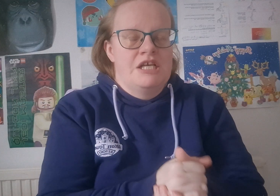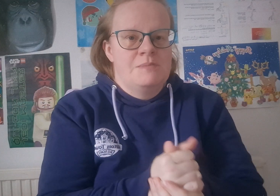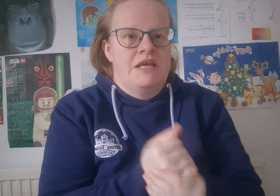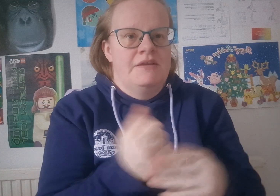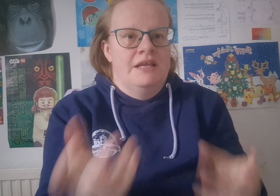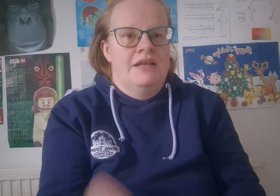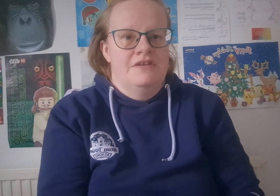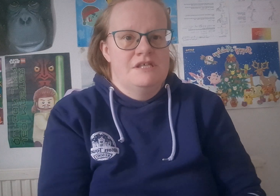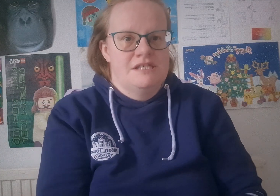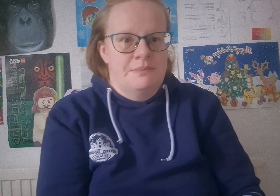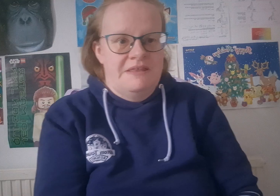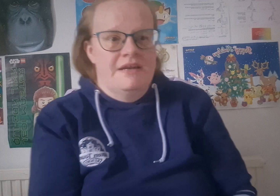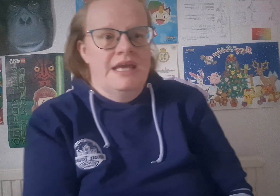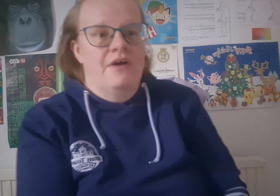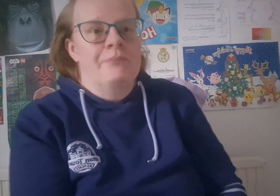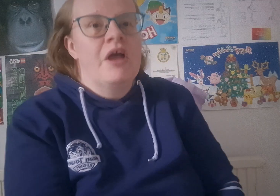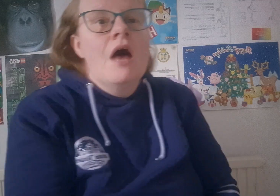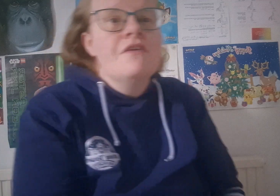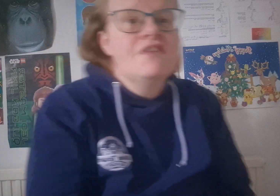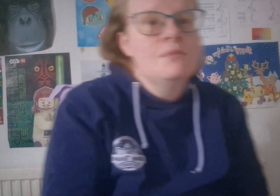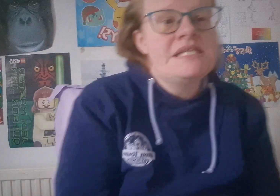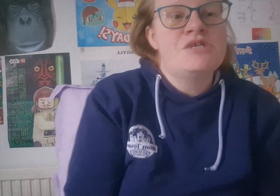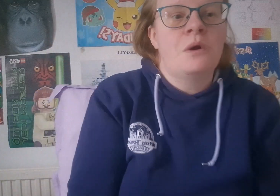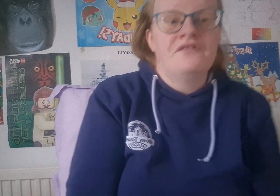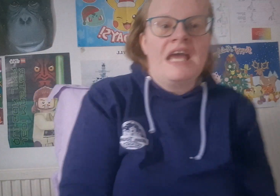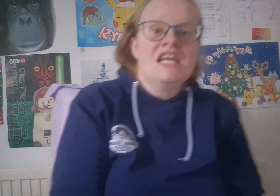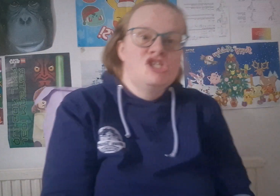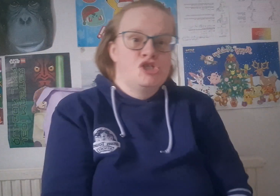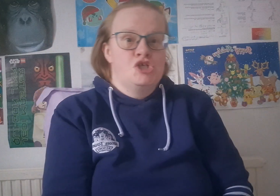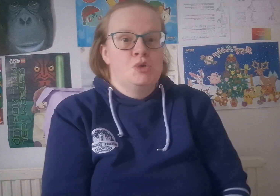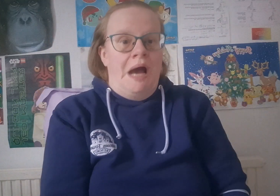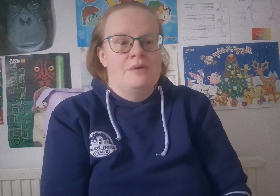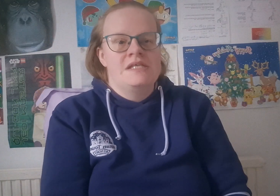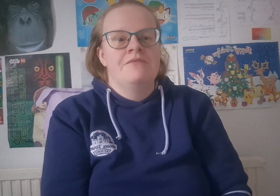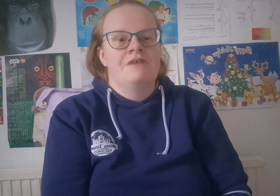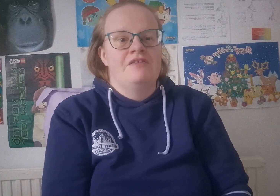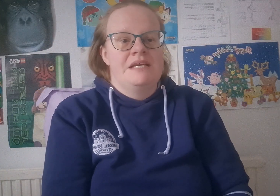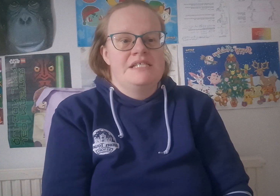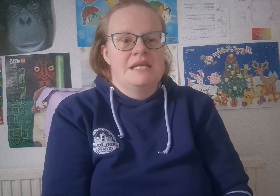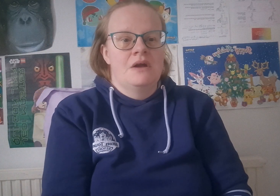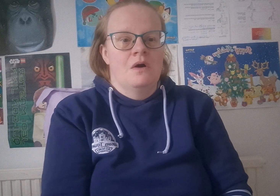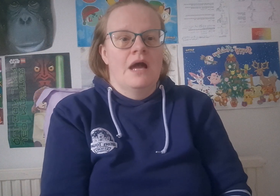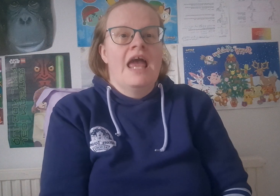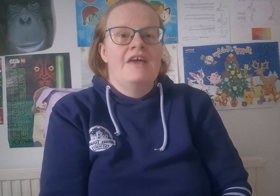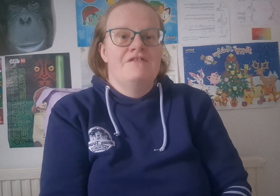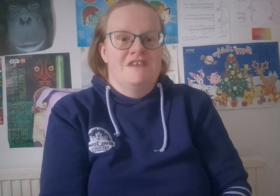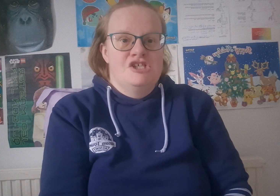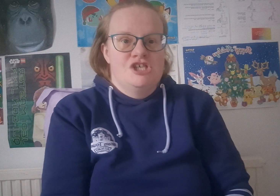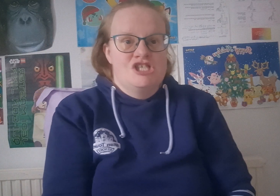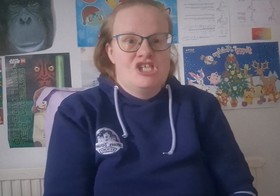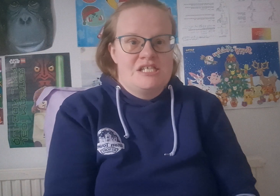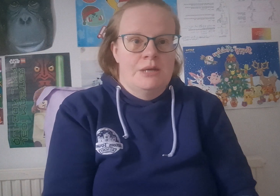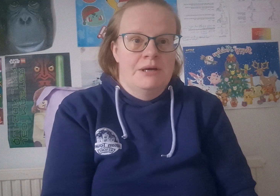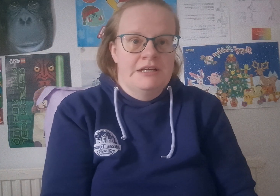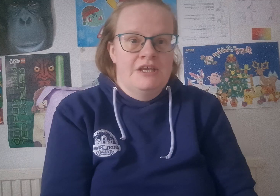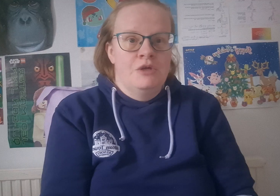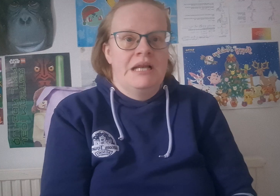Shakespeare in the Elizabethan era. The film is a 12:8 and it's 2 hours and 5 minutes long. It features Jessica Buckley, who